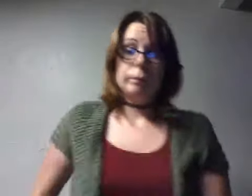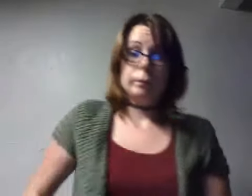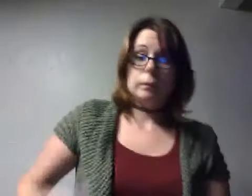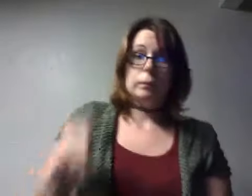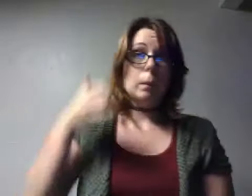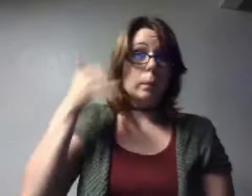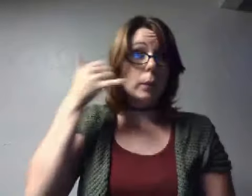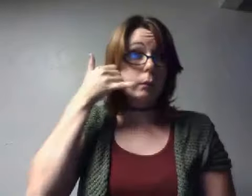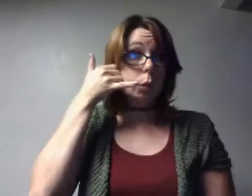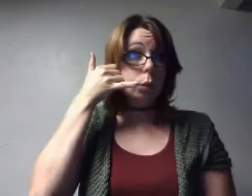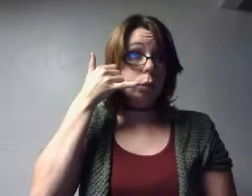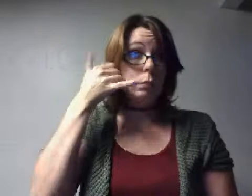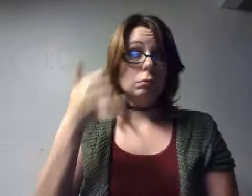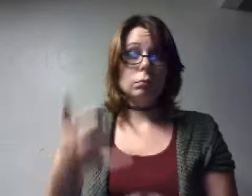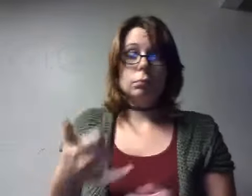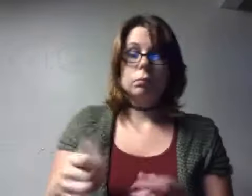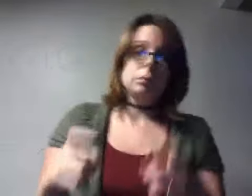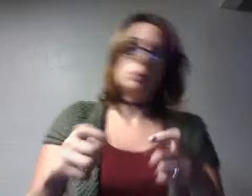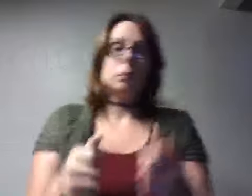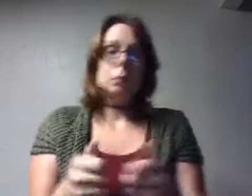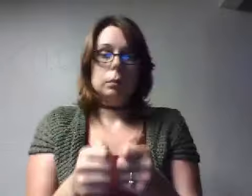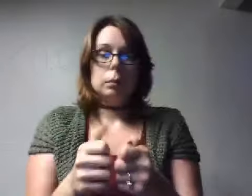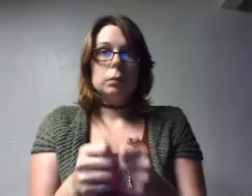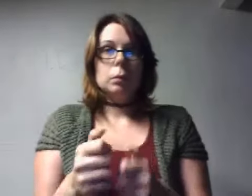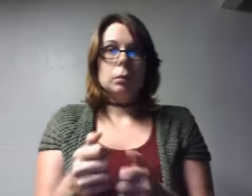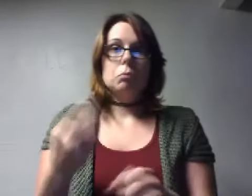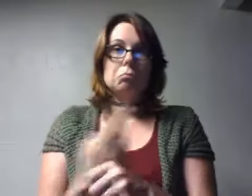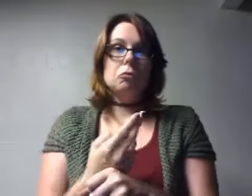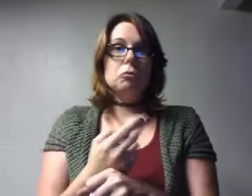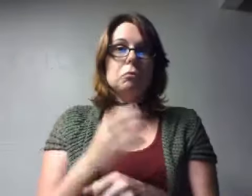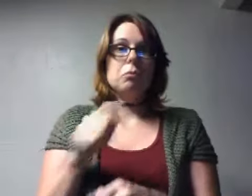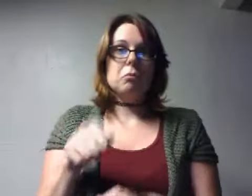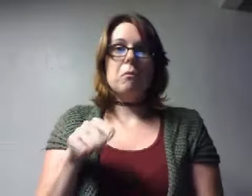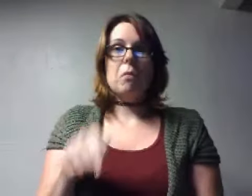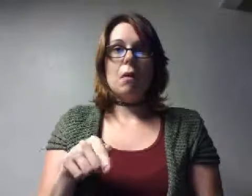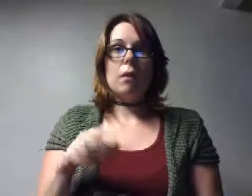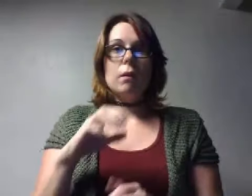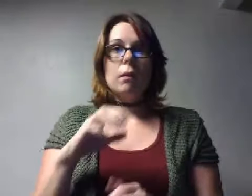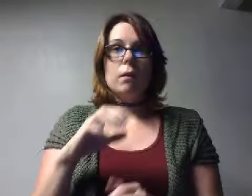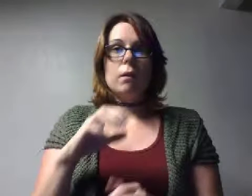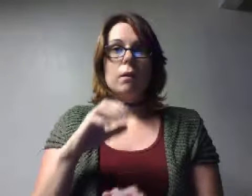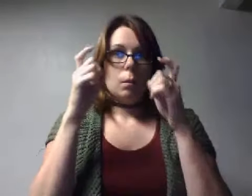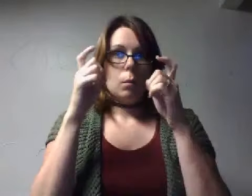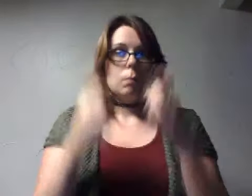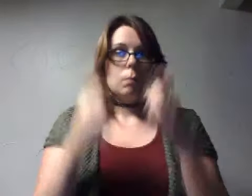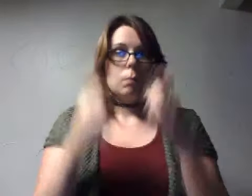with film cameras. I have 8 film cameras. I have a few 35 millimeter cameras, a medium format